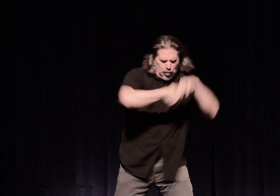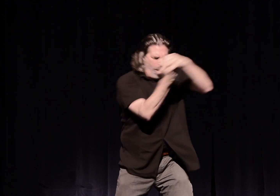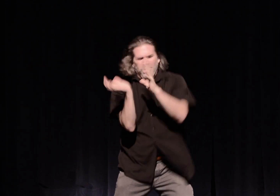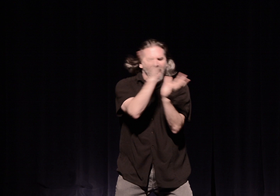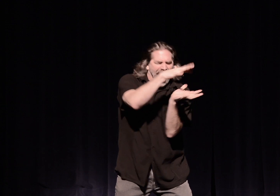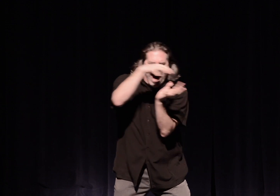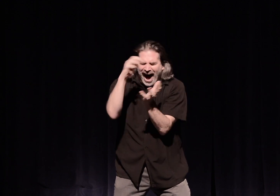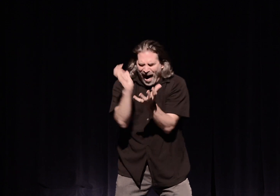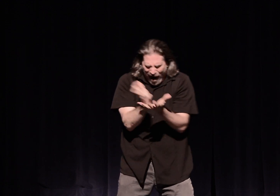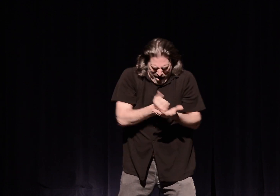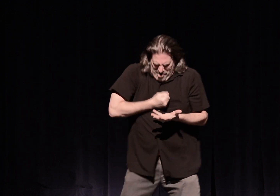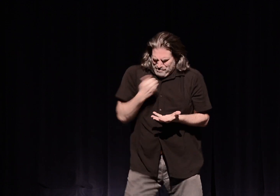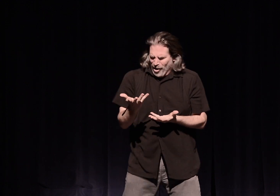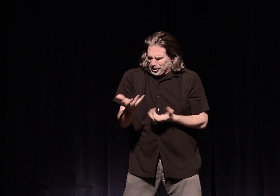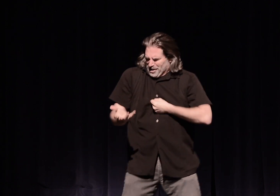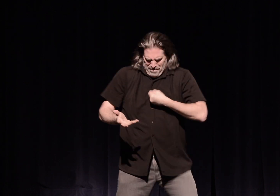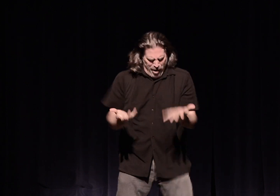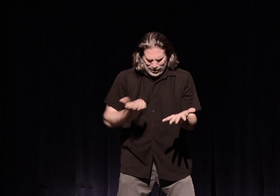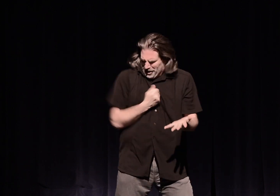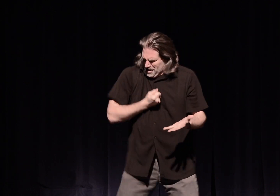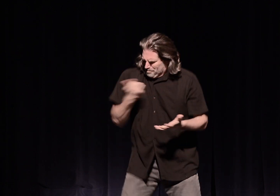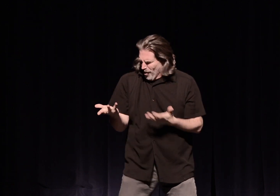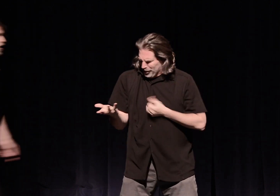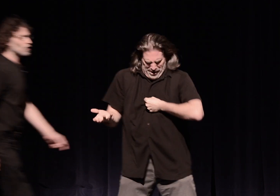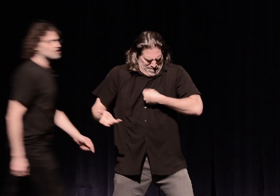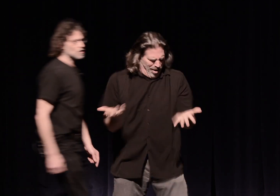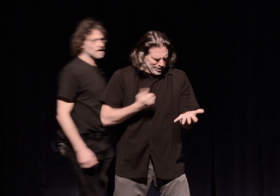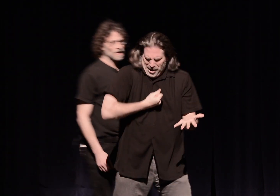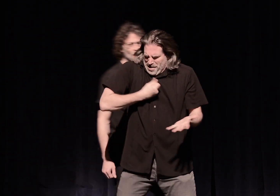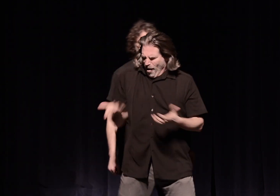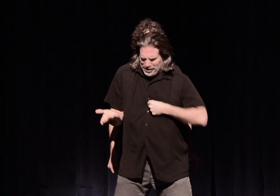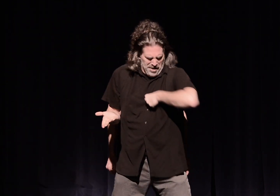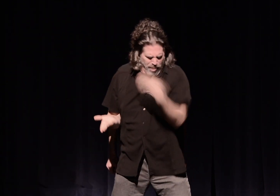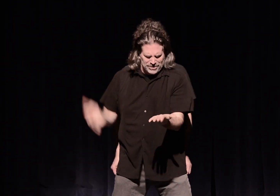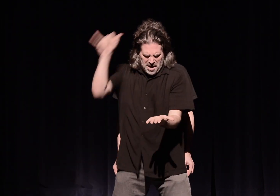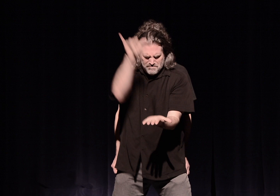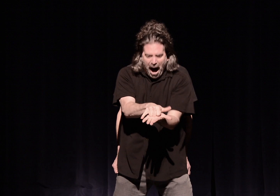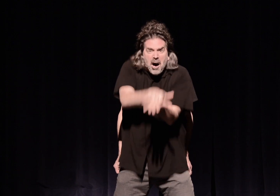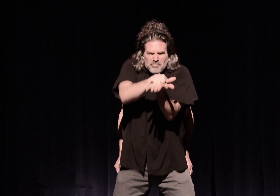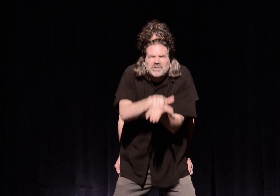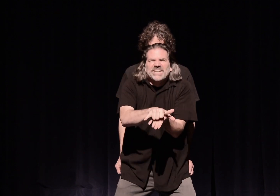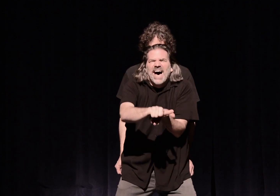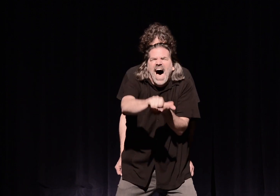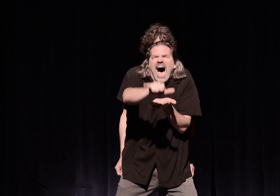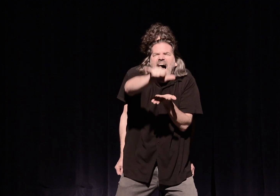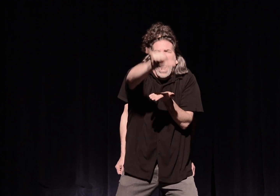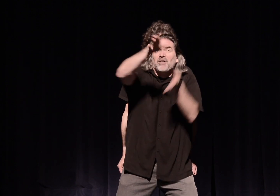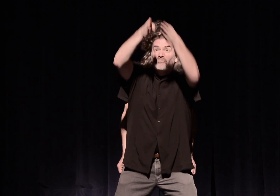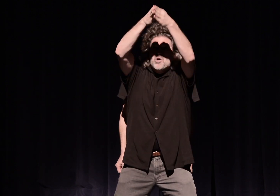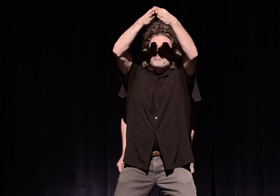Soaring flock. Poetry. Poetry. Poetry. It's the plane taking off. The